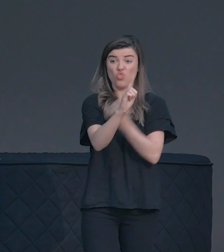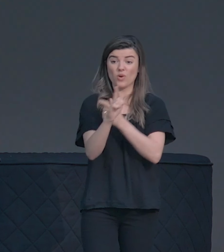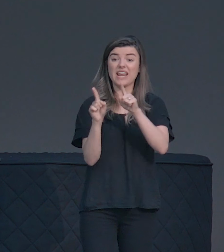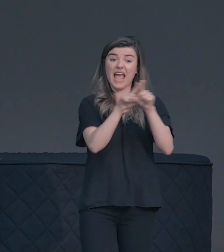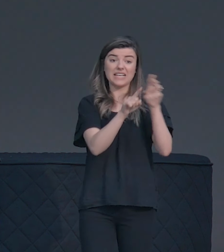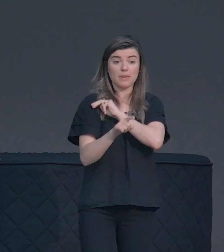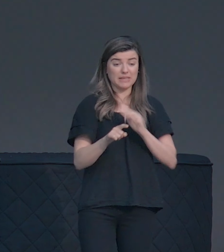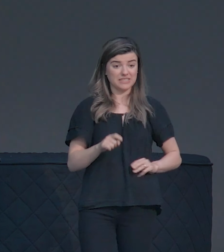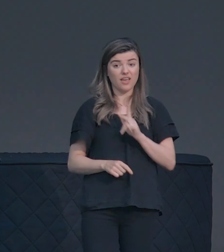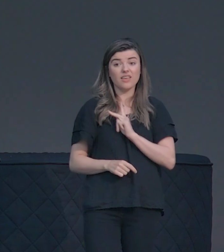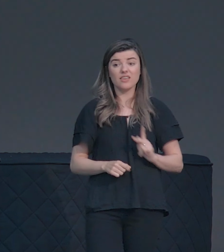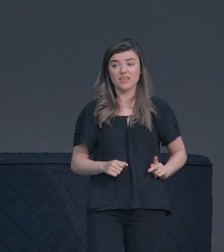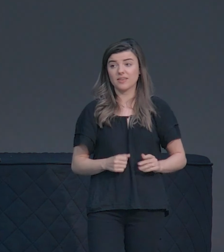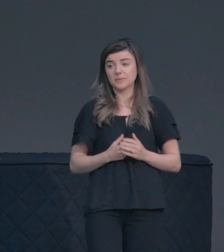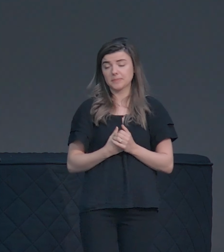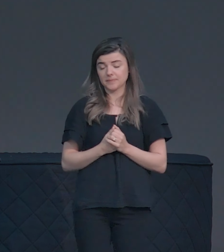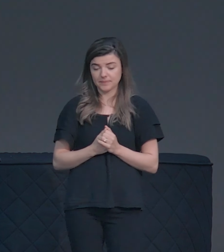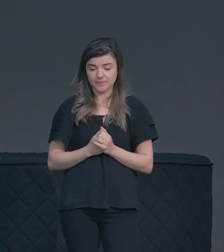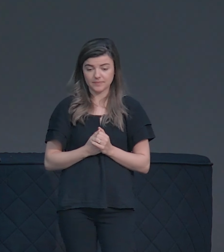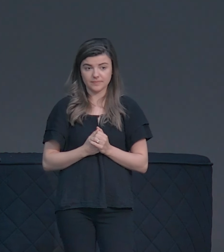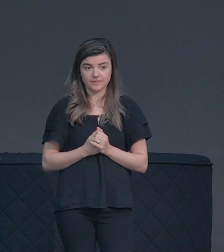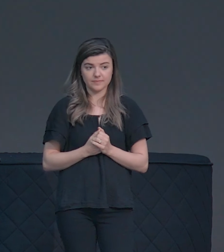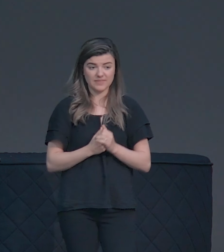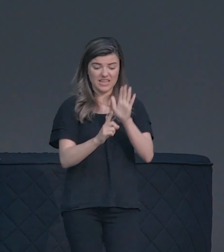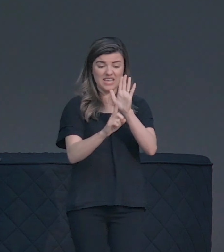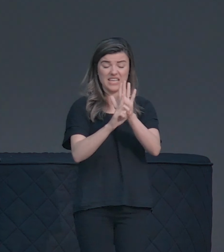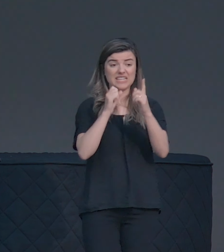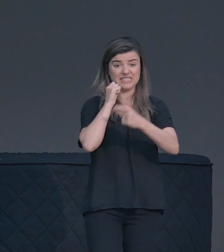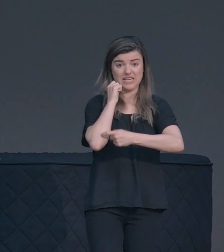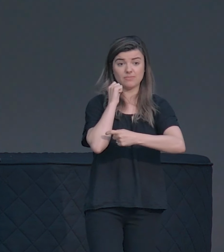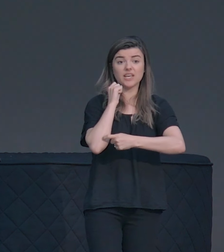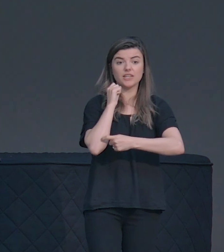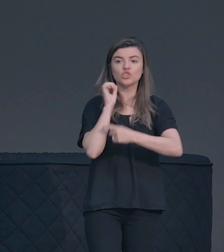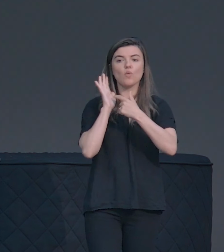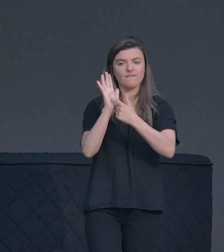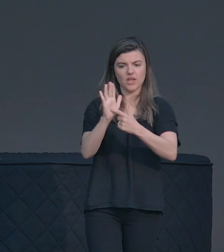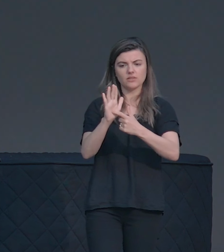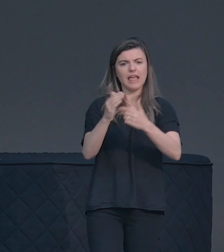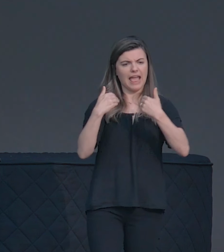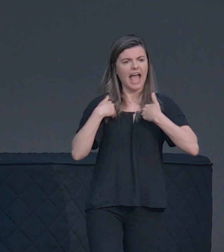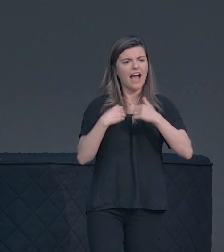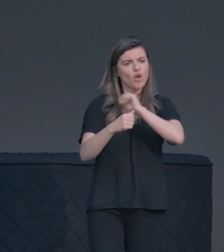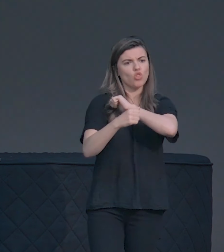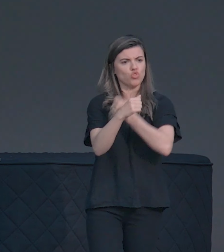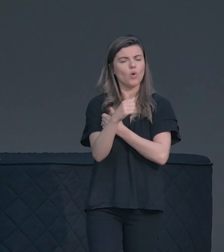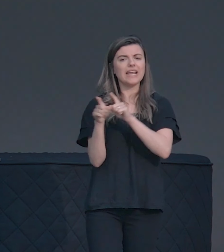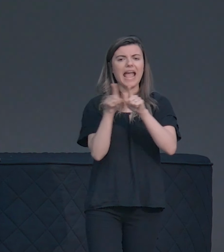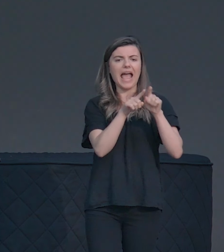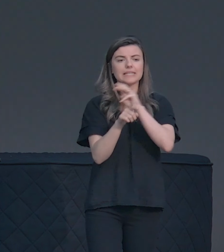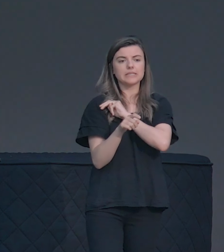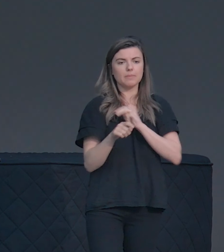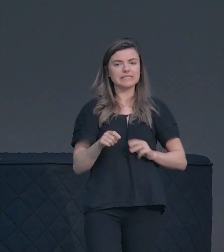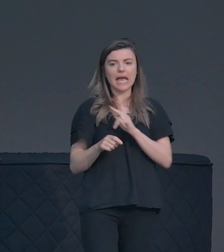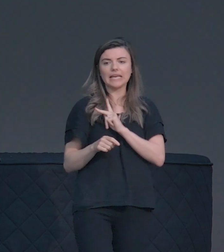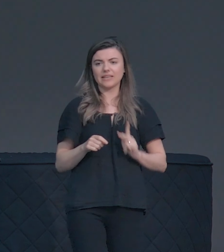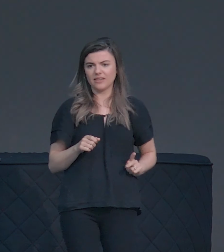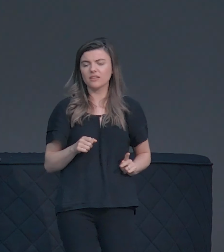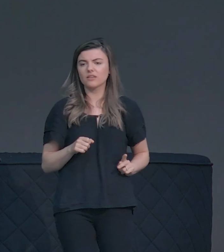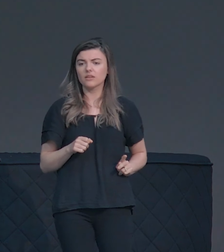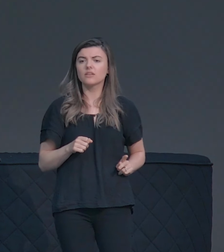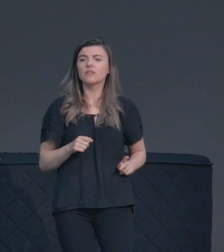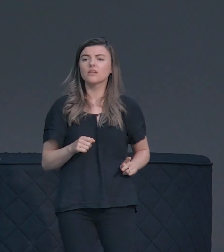King. The temptation of Jesus reveals his authority as the Messiah King. And what we